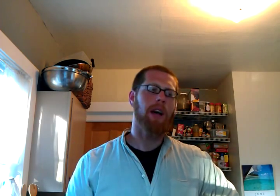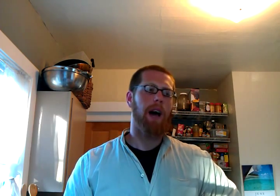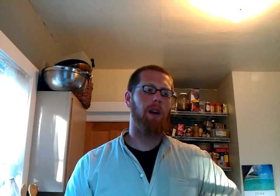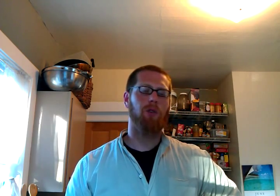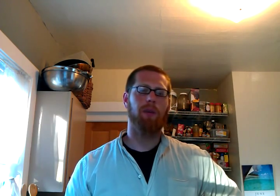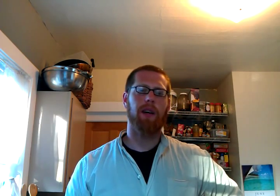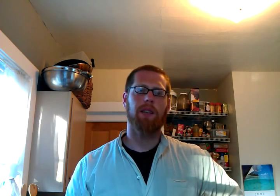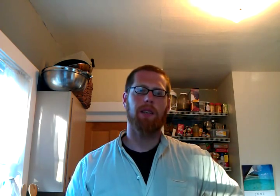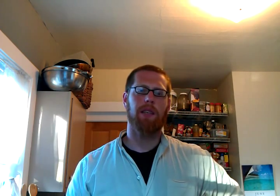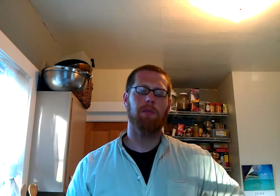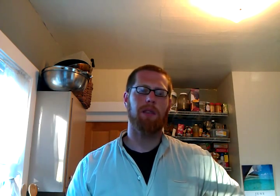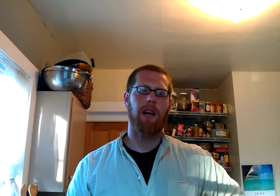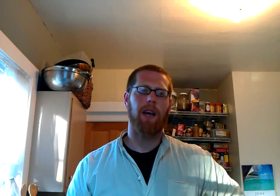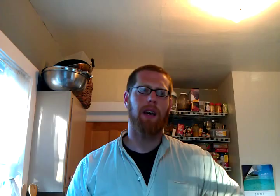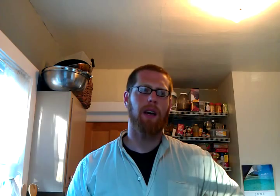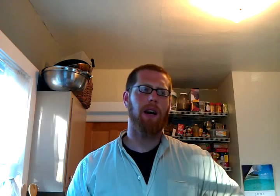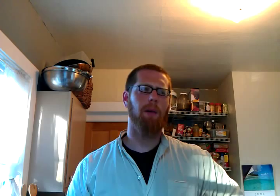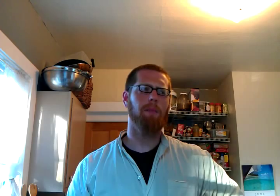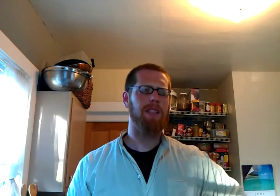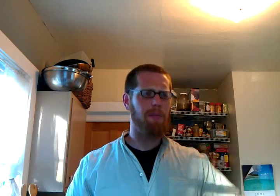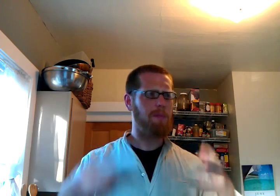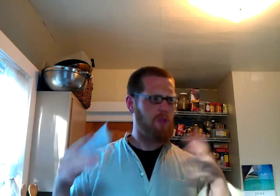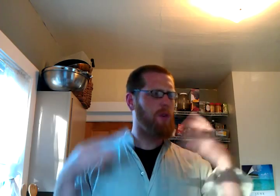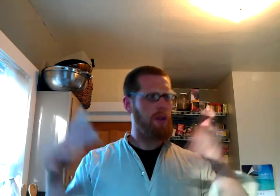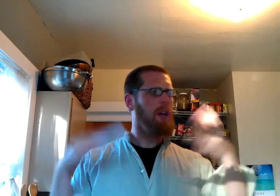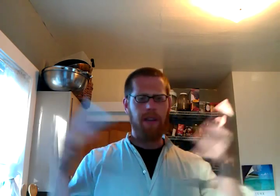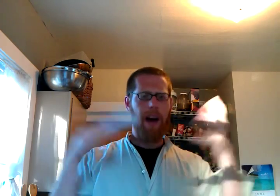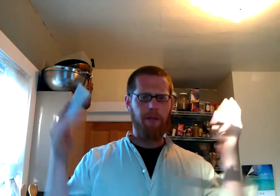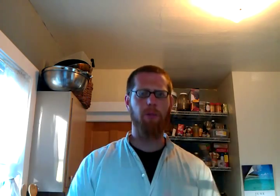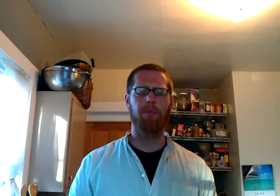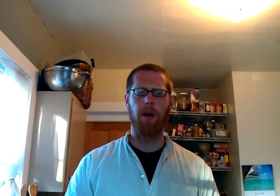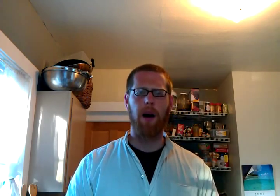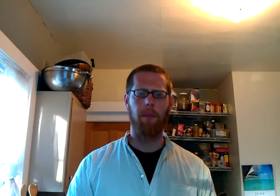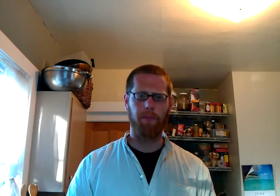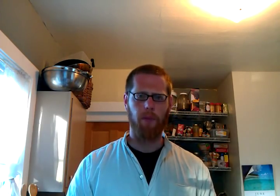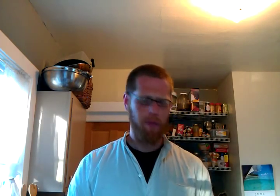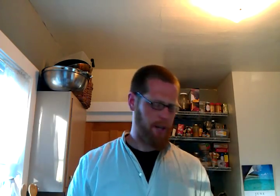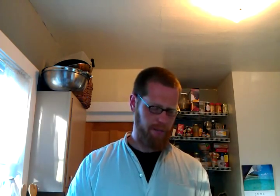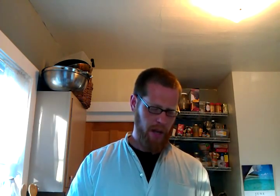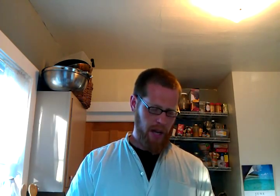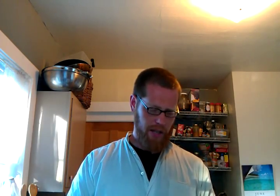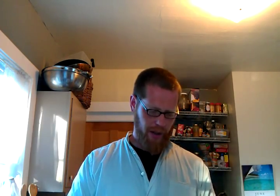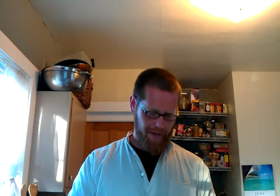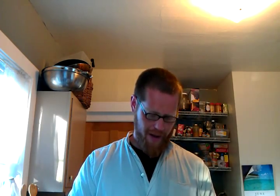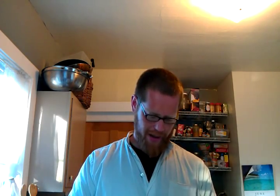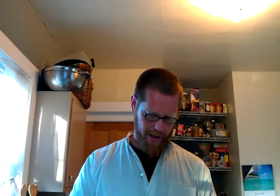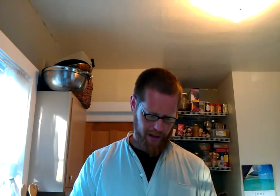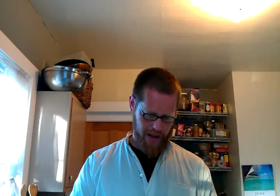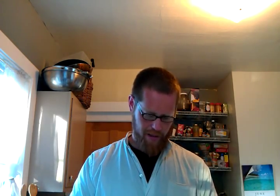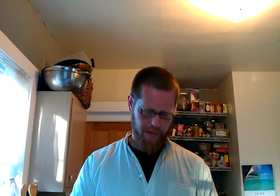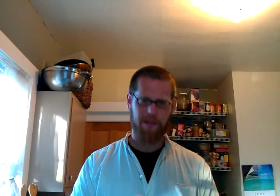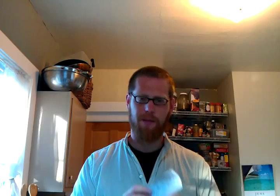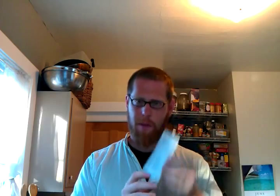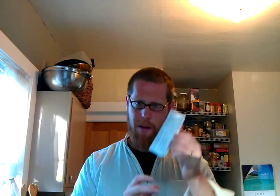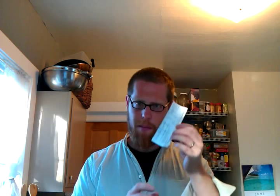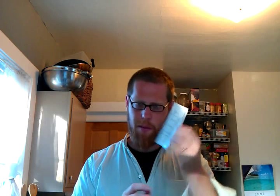and also because it seems like it's sometimes useful to have group reflection. And so I have a little piece of scrap paper with